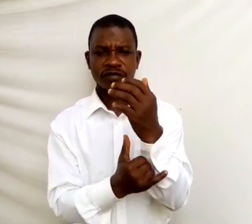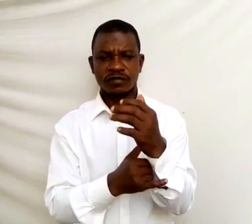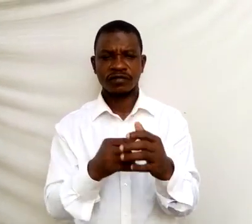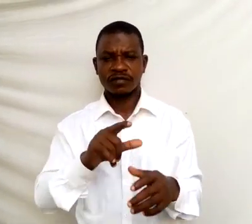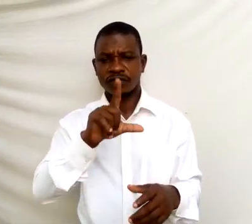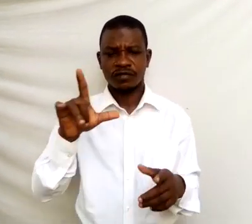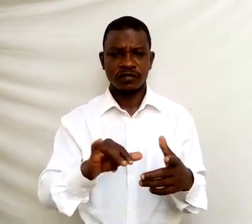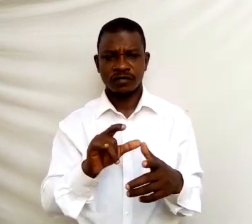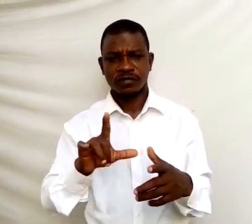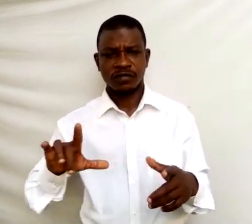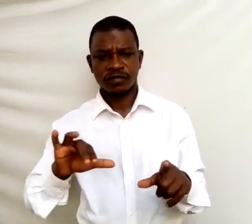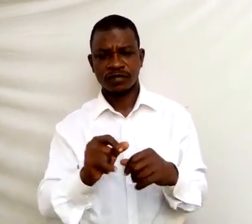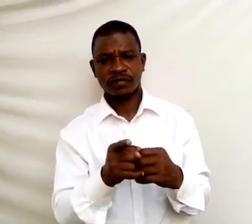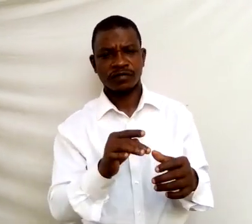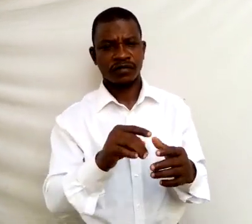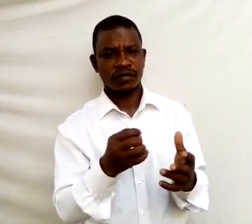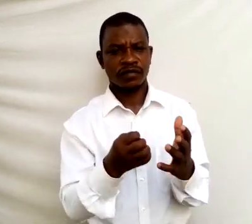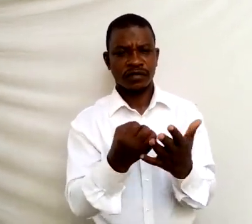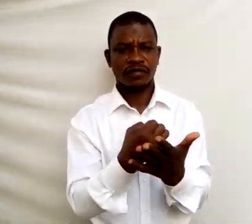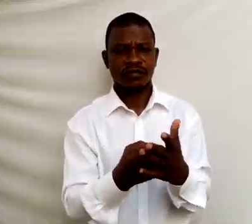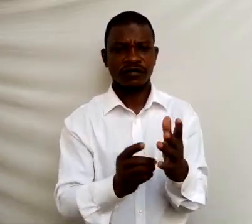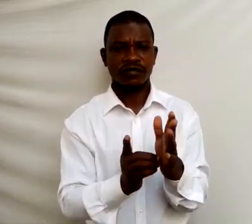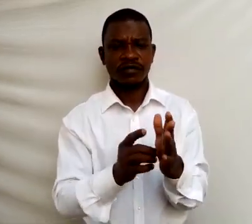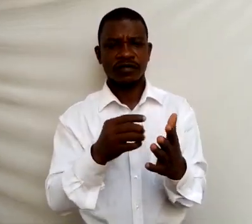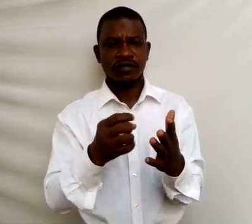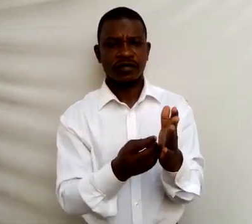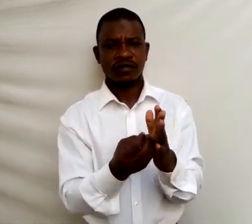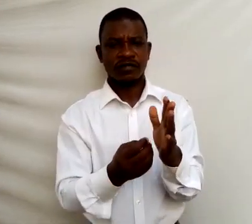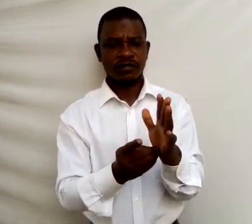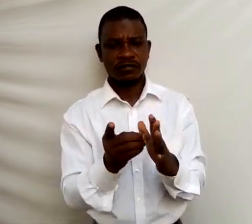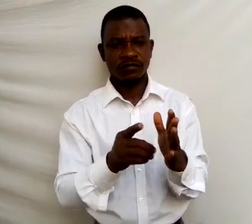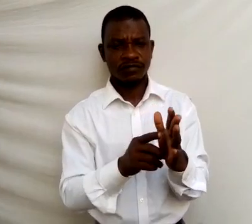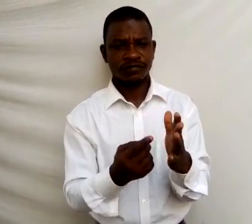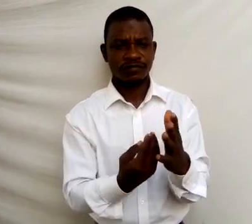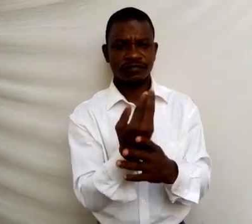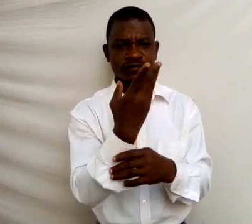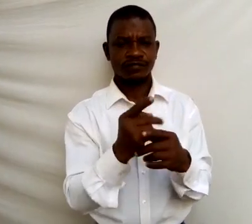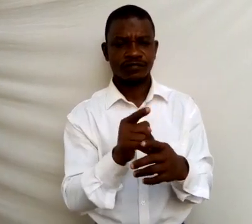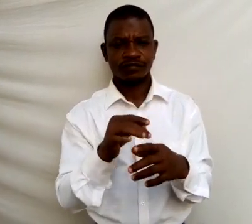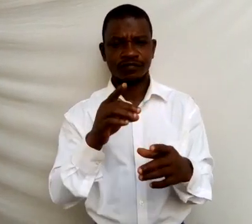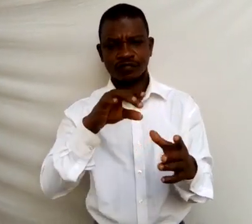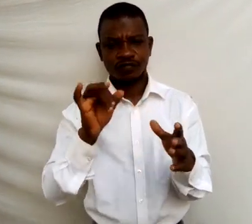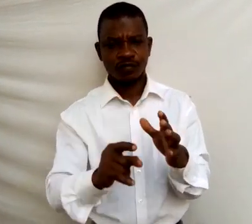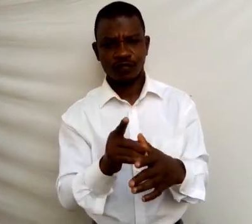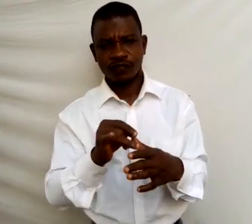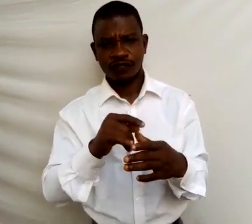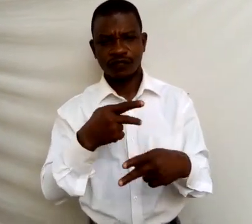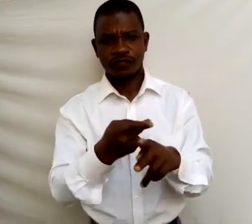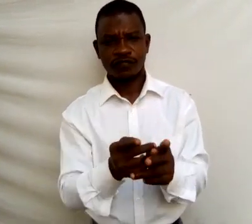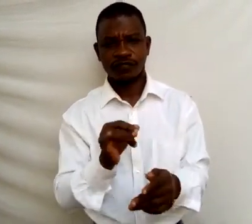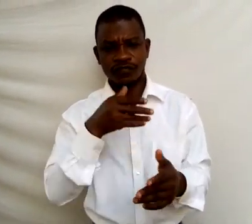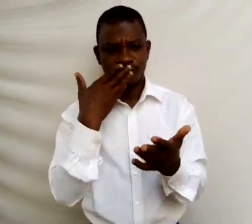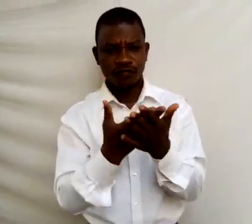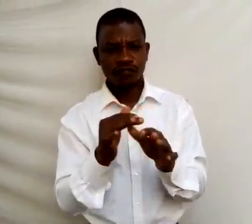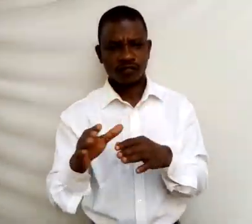level of economic growth. This is as a result of decrease in the production of goods and services as